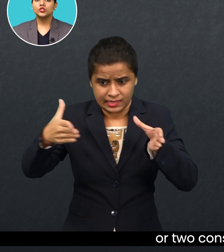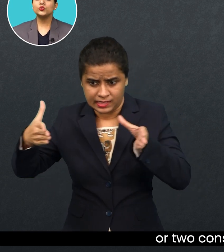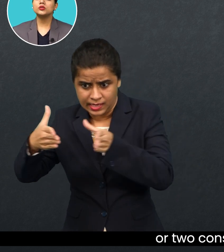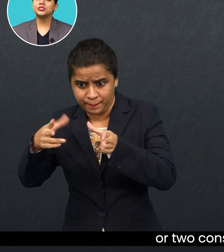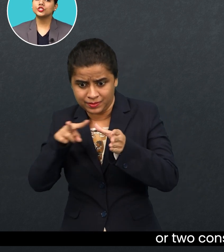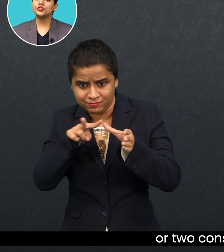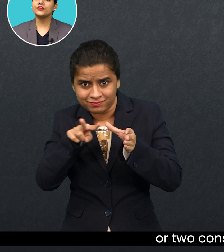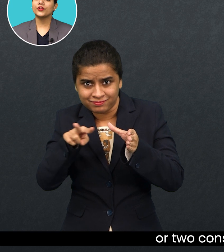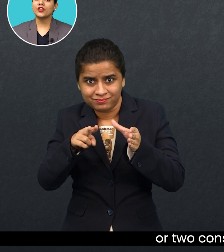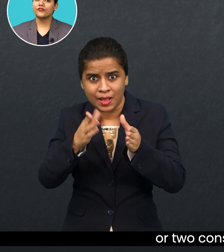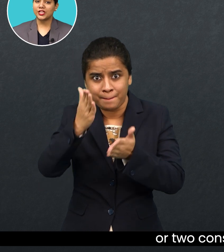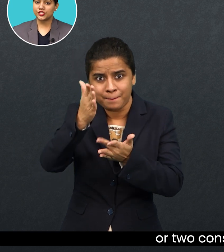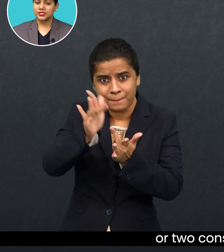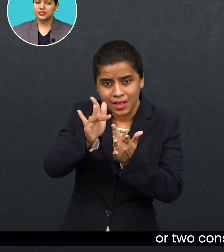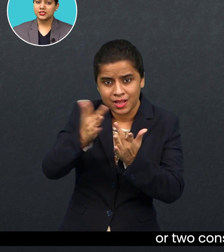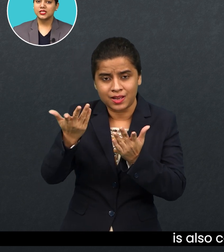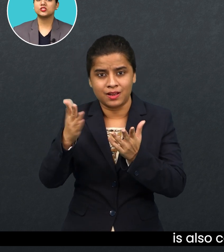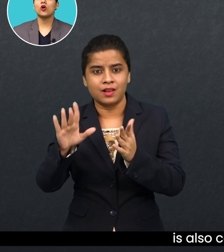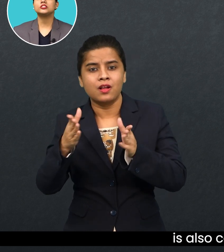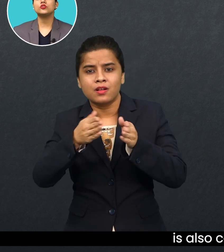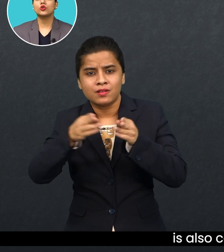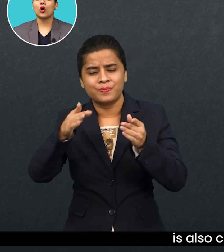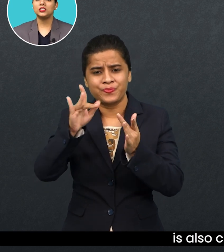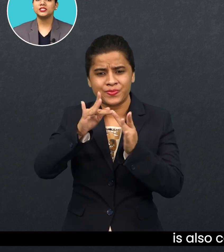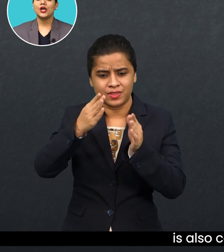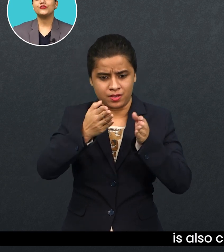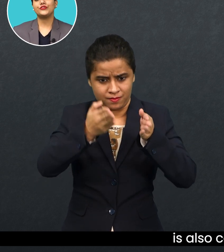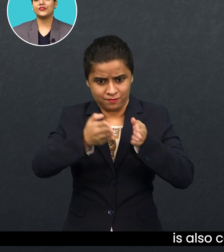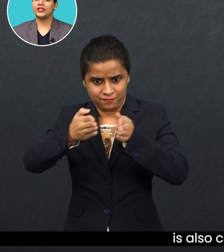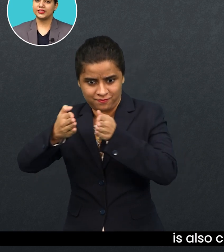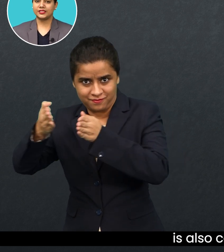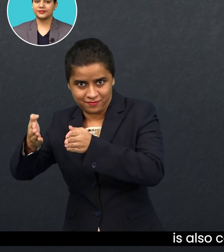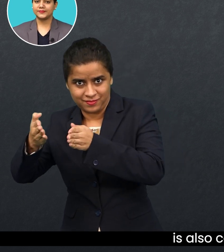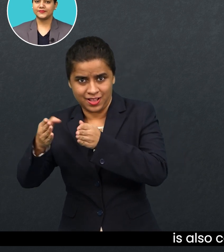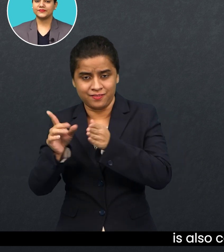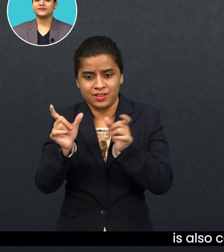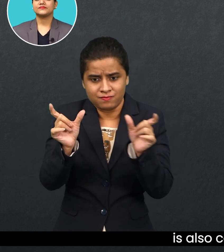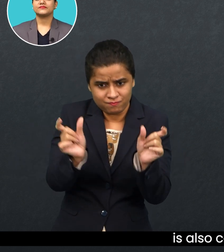two consecutive rarefactions is also called wavelength.